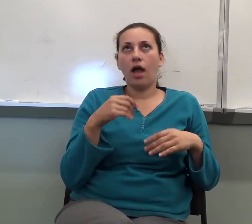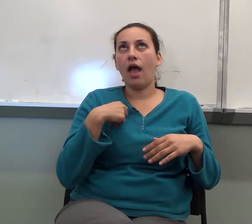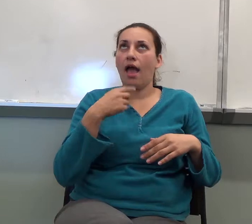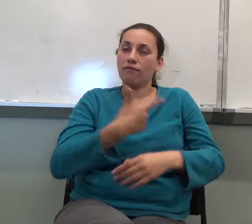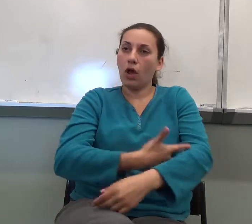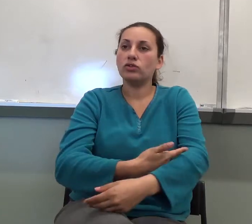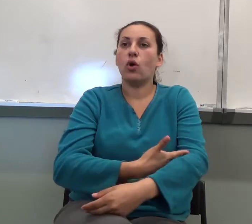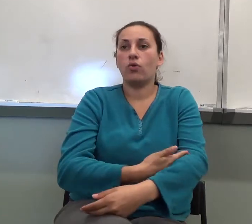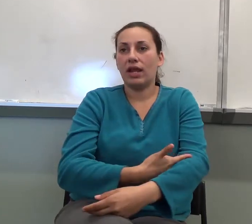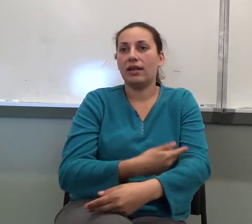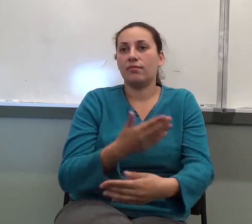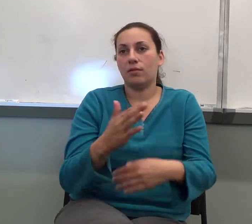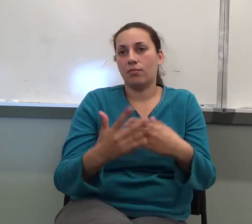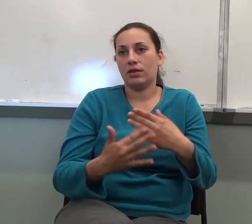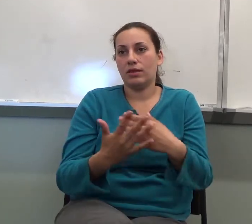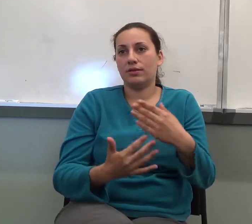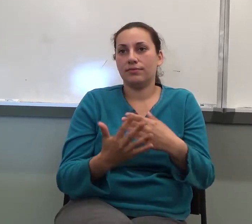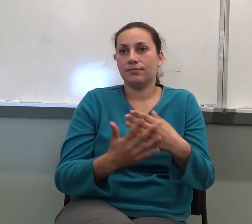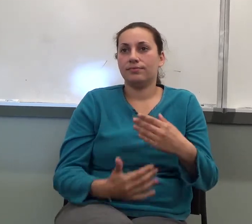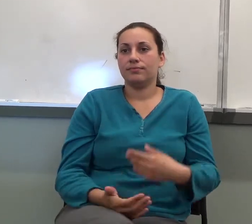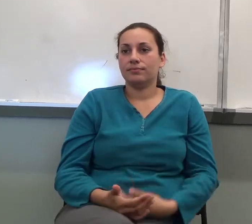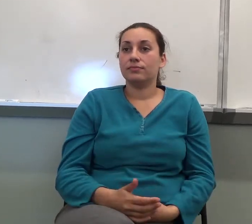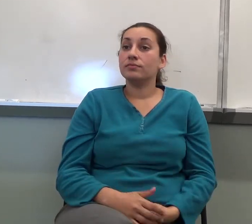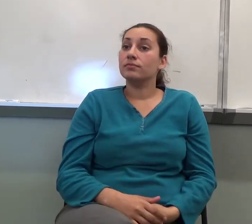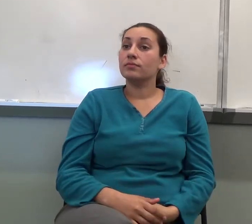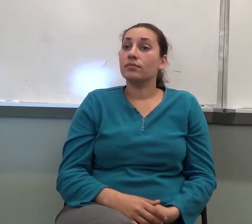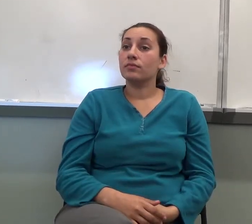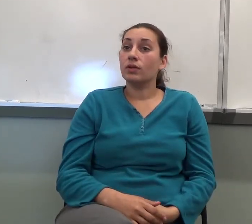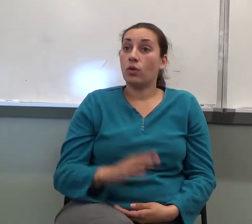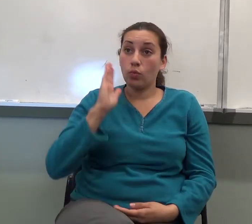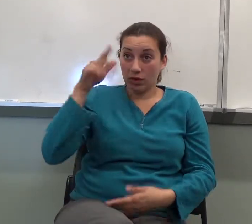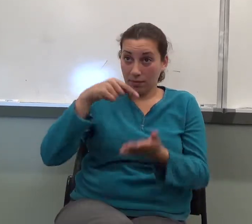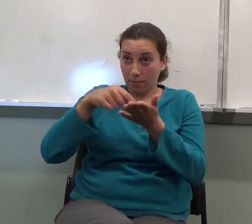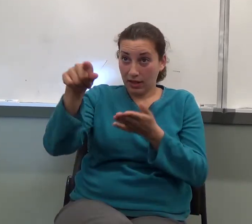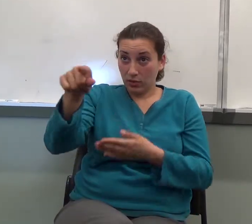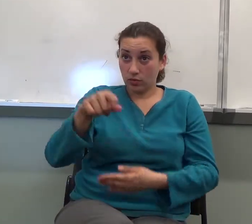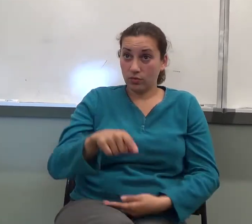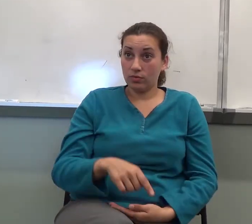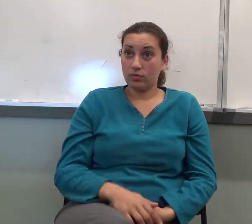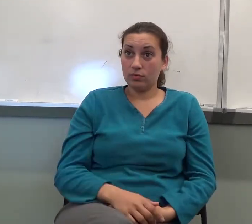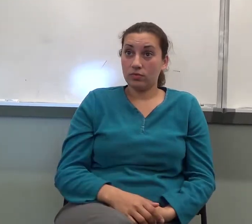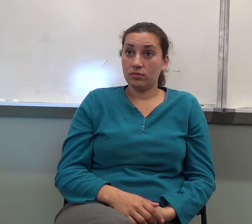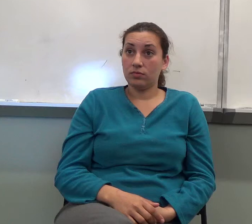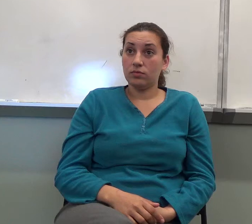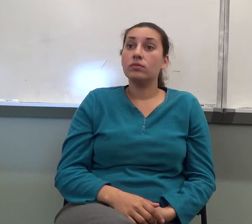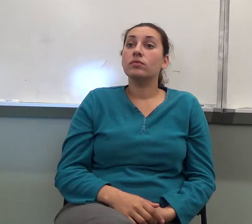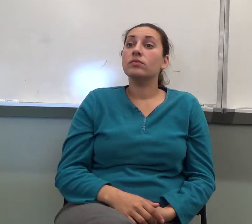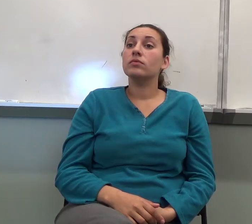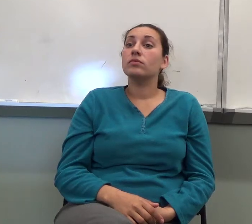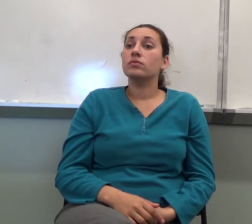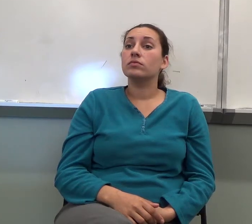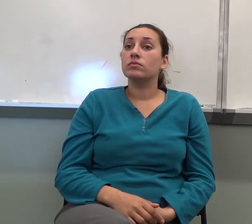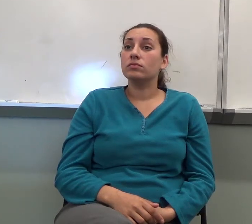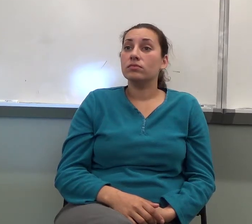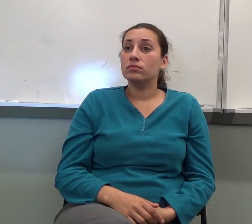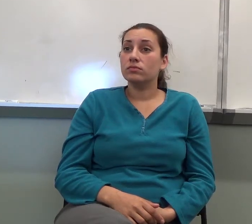multiply it by the fraction, which has milliliters on the bottom and fluid ounces on the top. 1 fluid ounce,